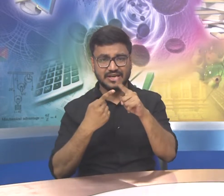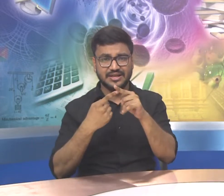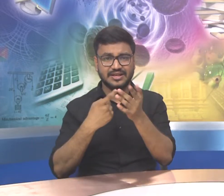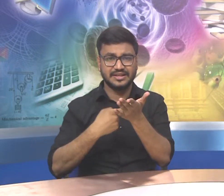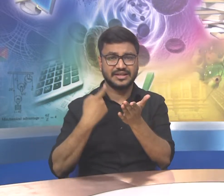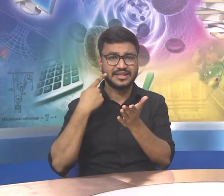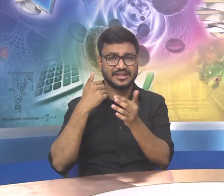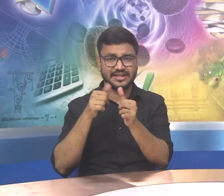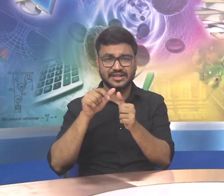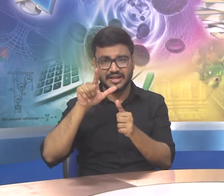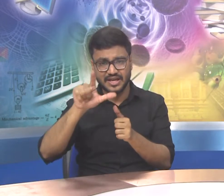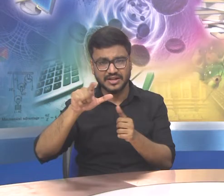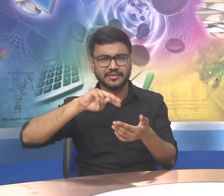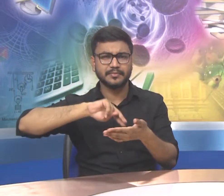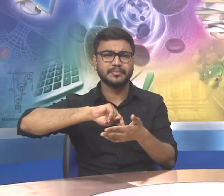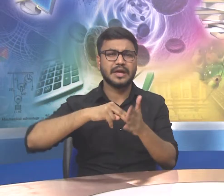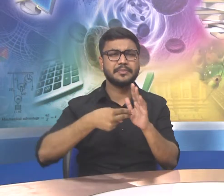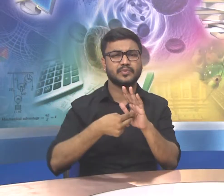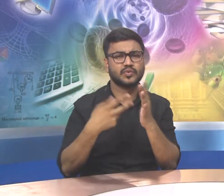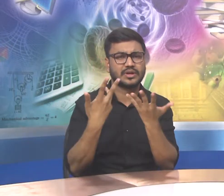Next is industrial.